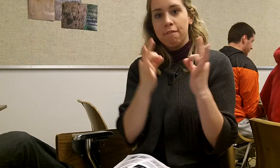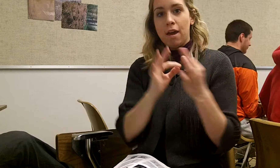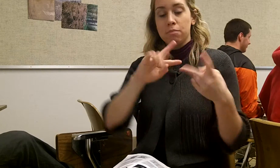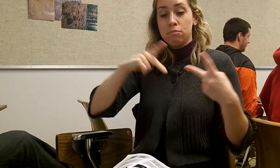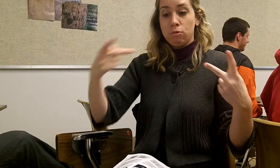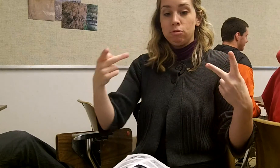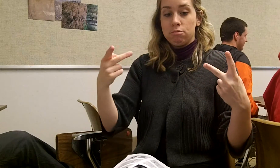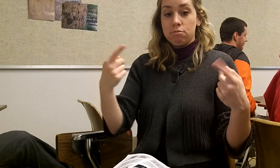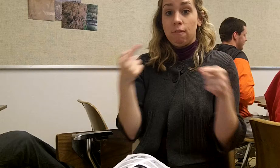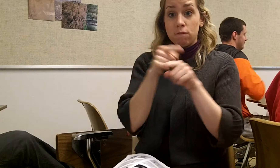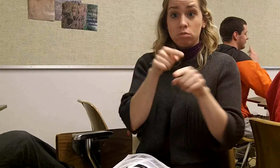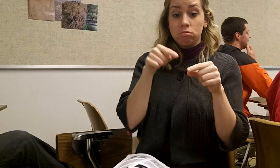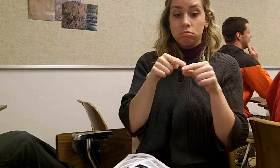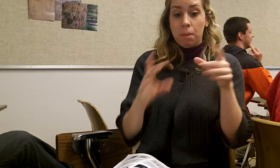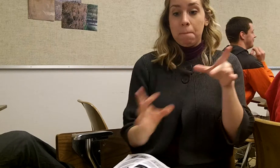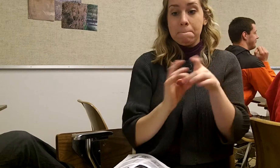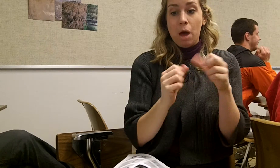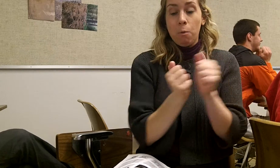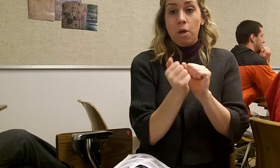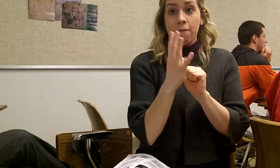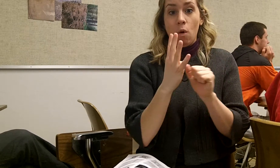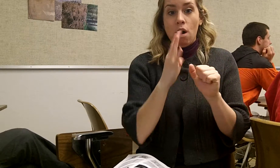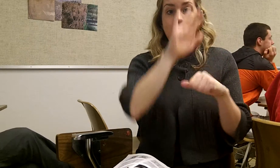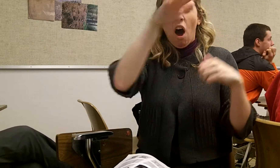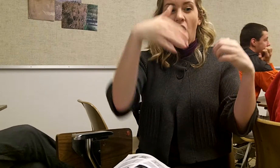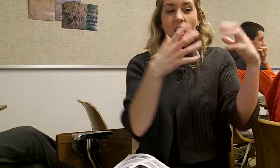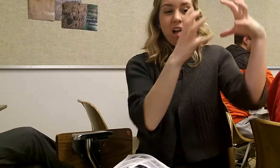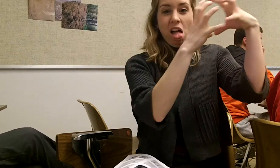nucleus. And it can actually either enhance